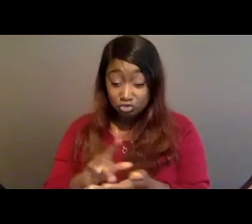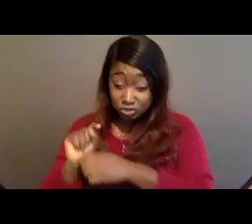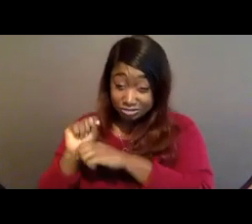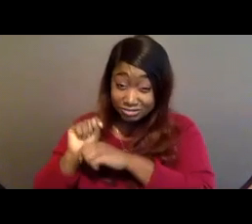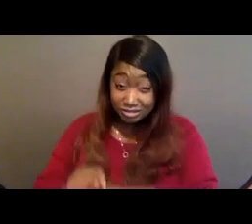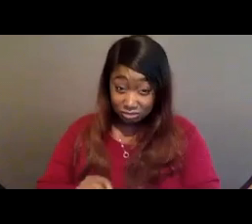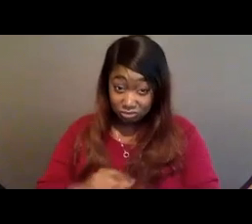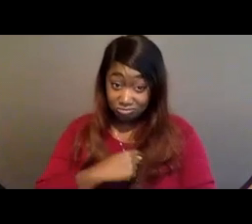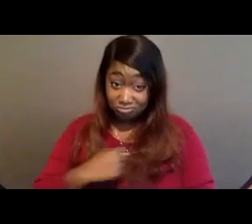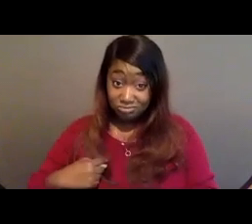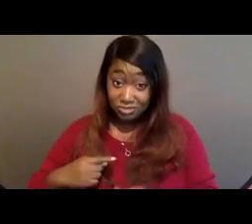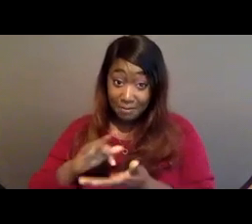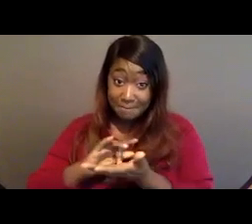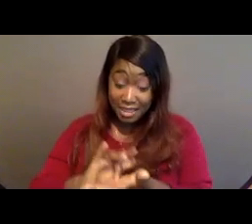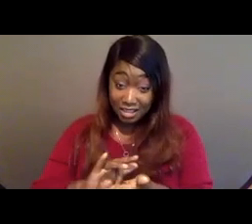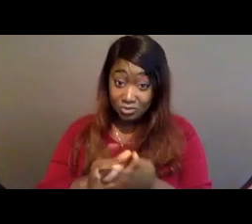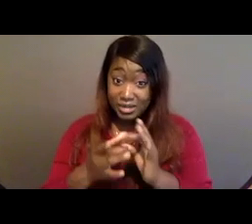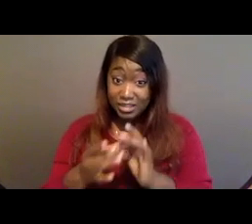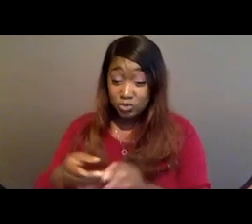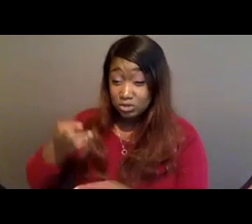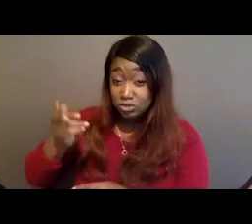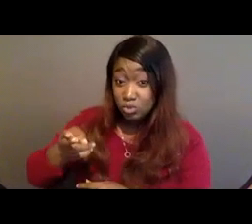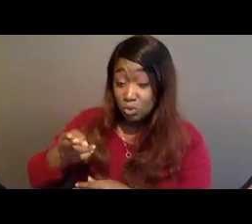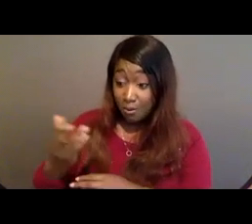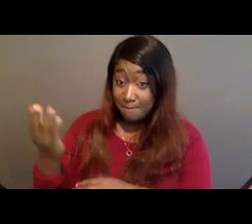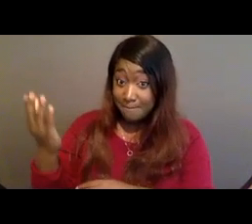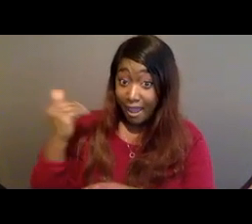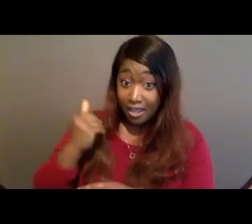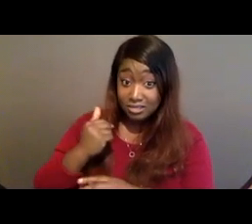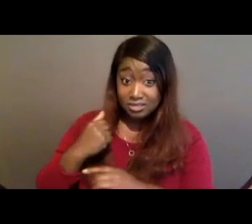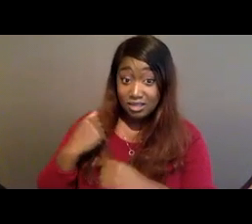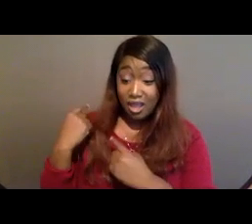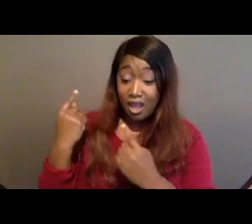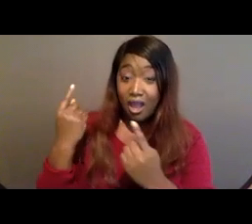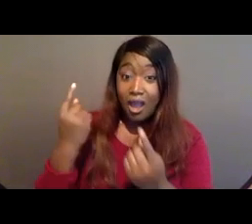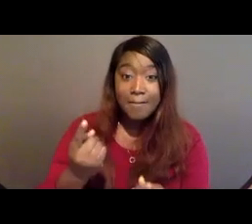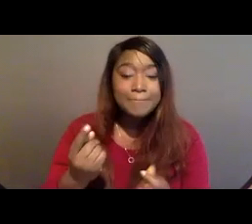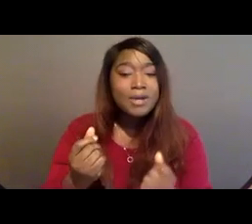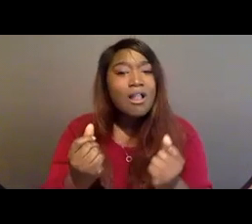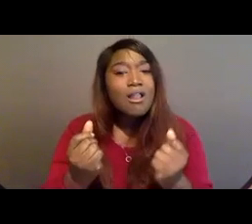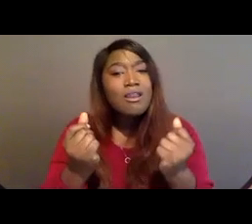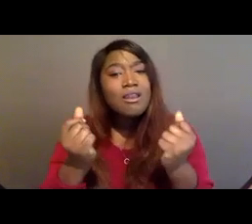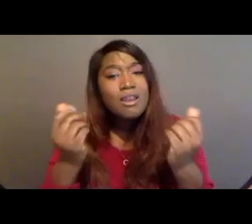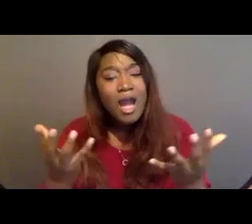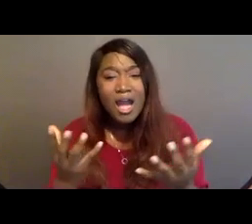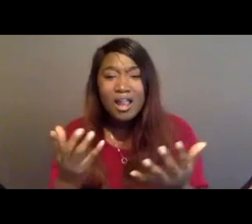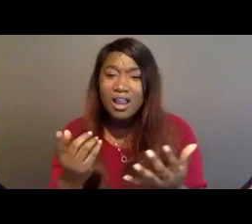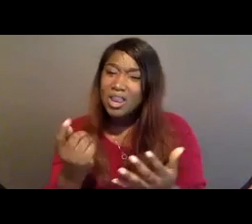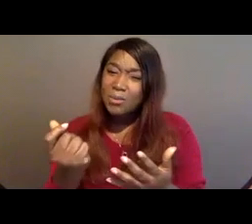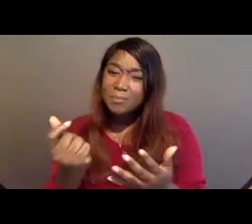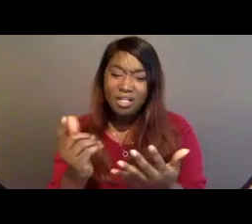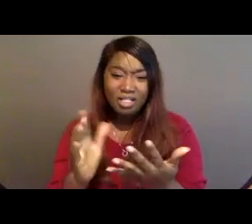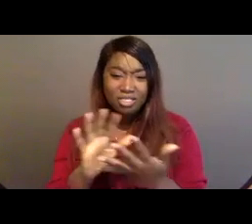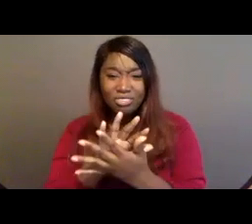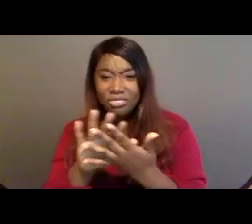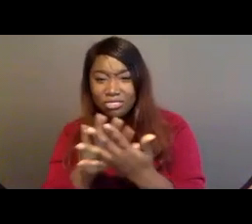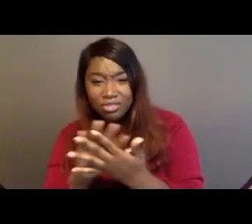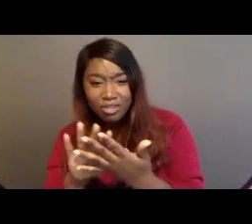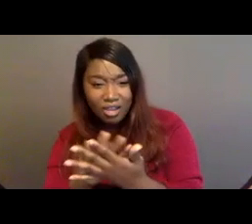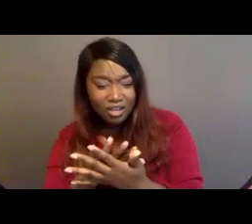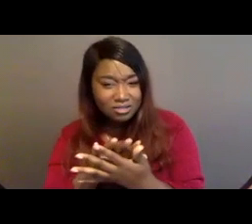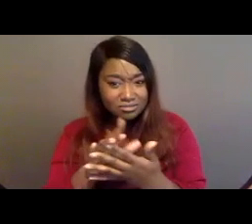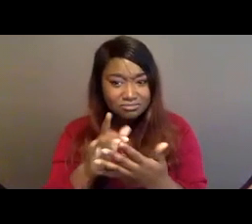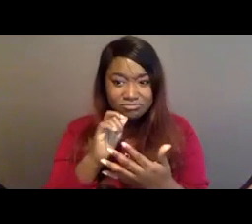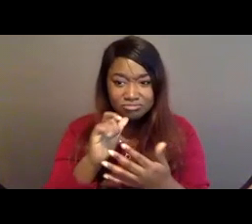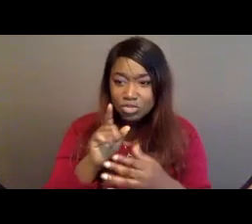the historical past, there was a lot that was a little bit scattered. The country had been at